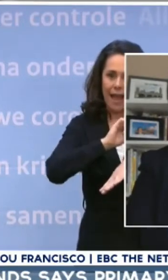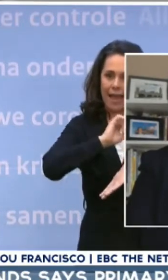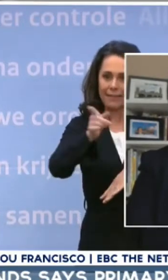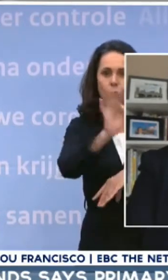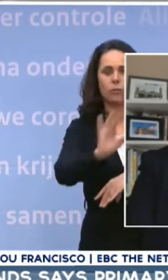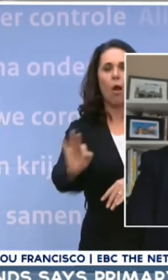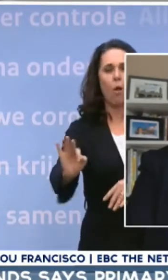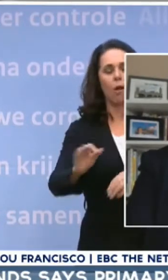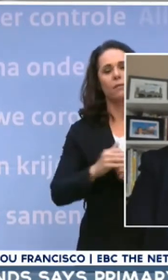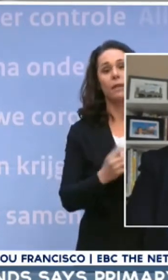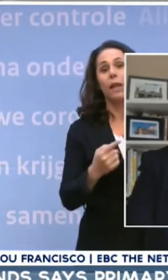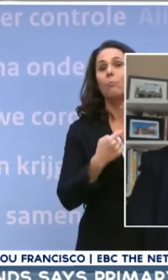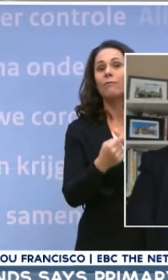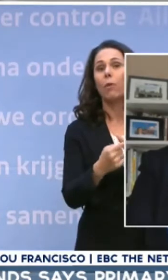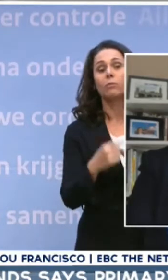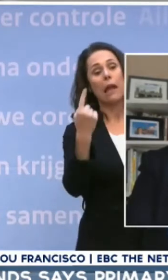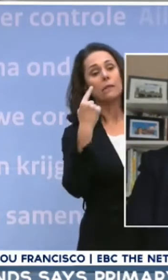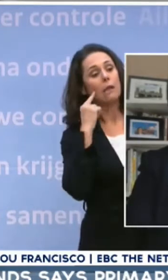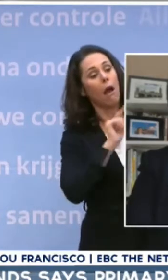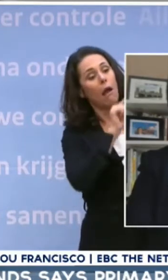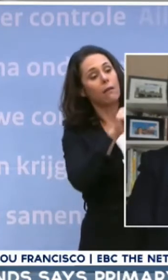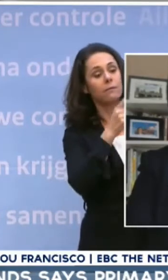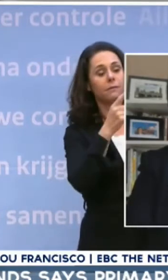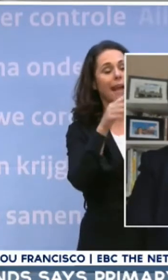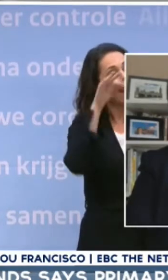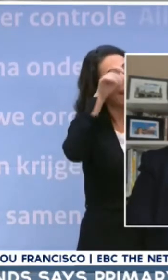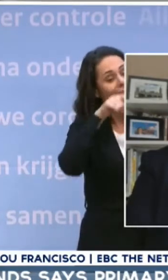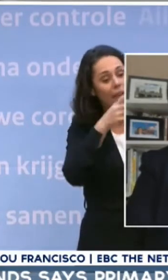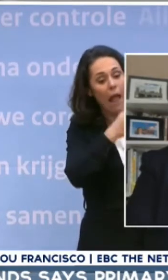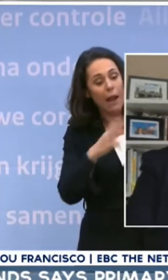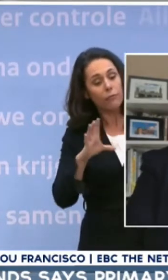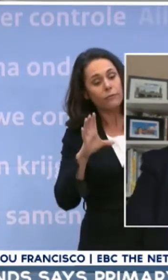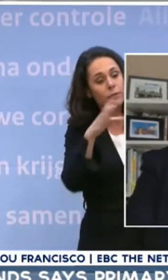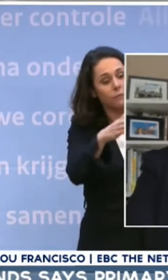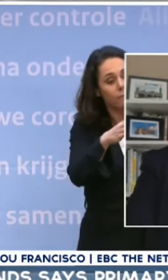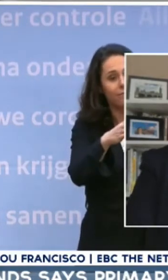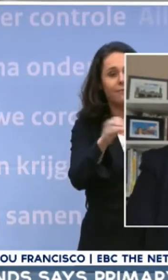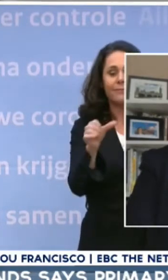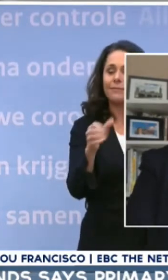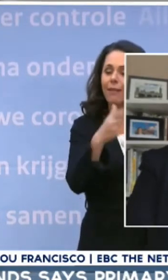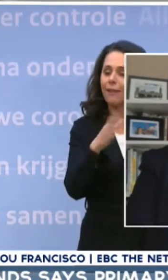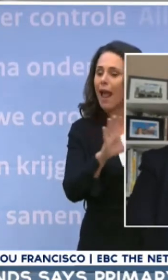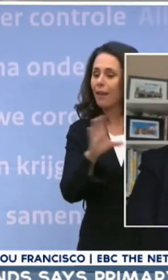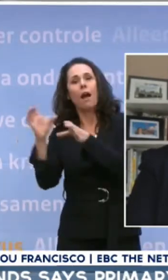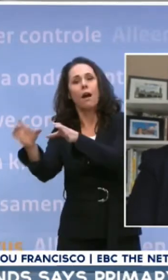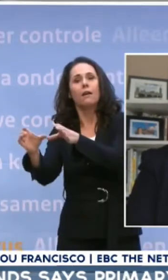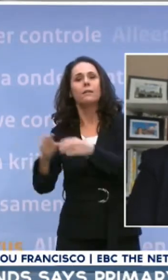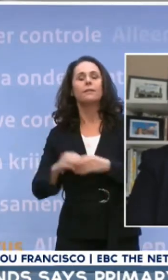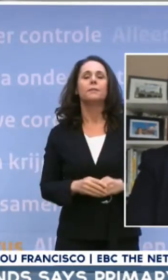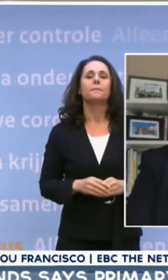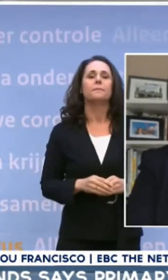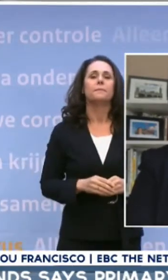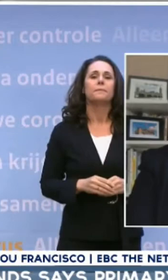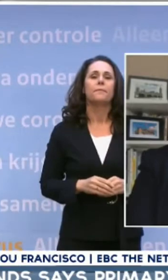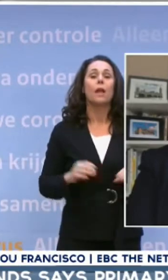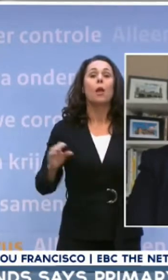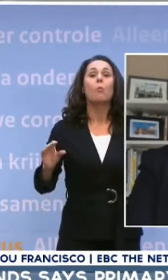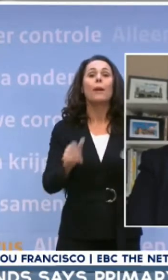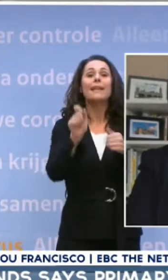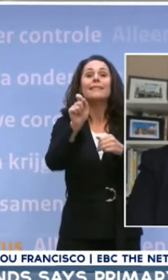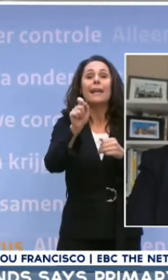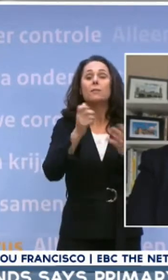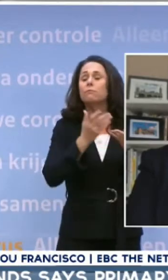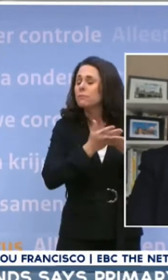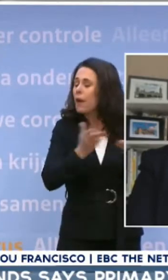to resurface. Meanwhile, health leaders describe the positive signs as a result of the efforts